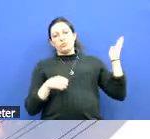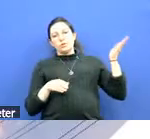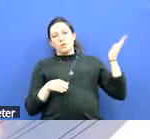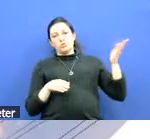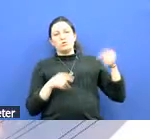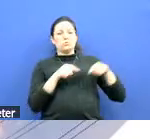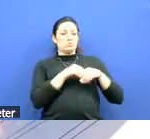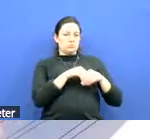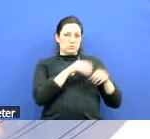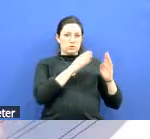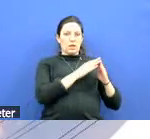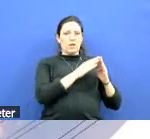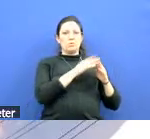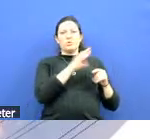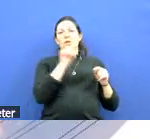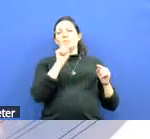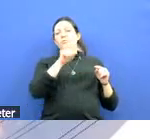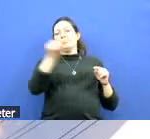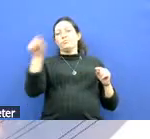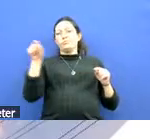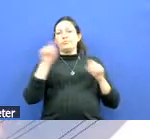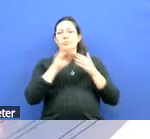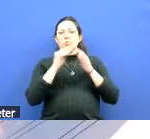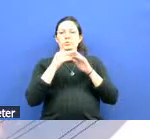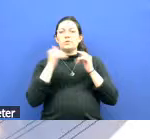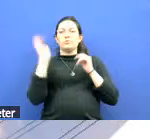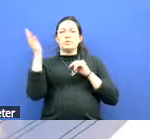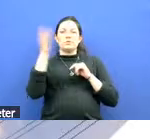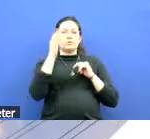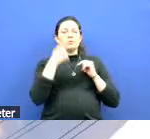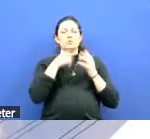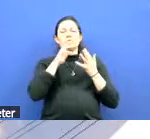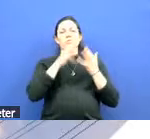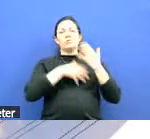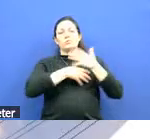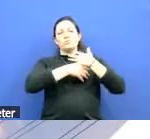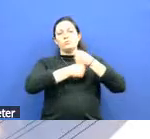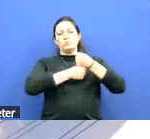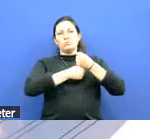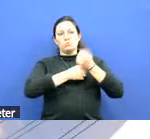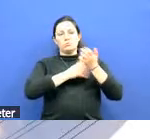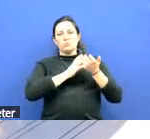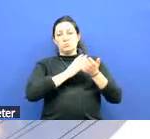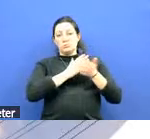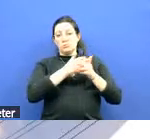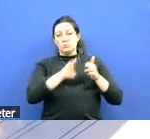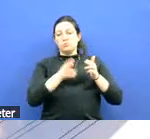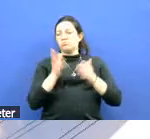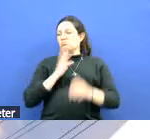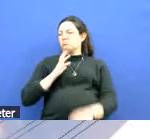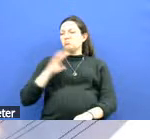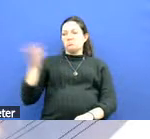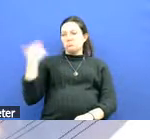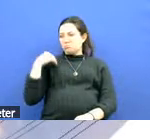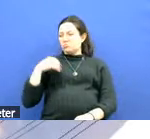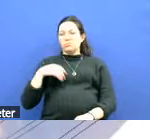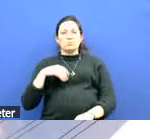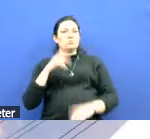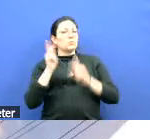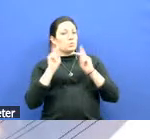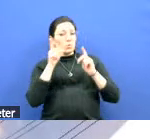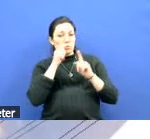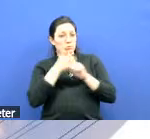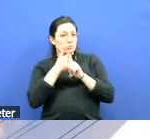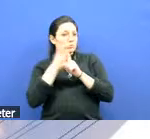town and the surrounding communities. So I'll run through it rather quickly if we want to dive into deeper questions, but at least those at home or others that aren't